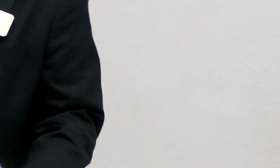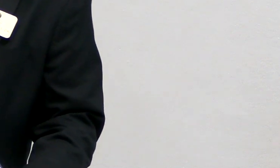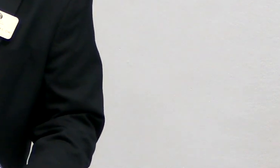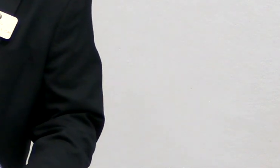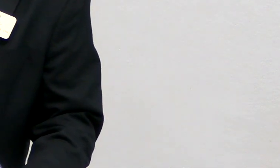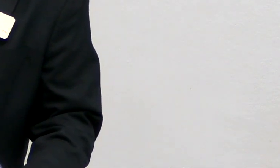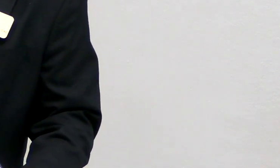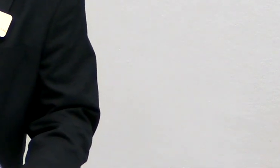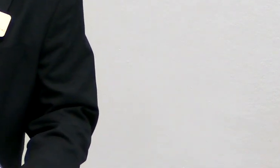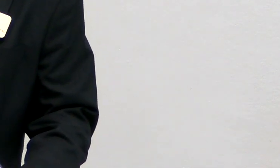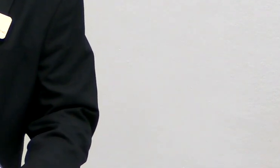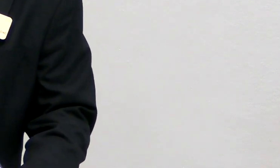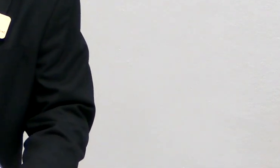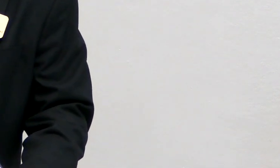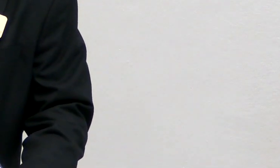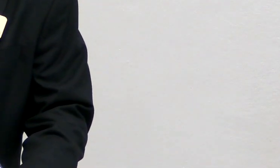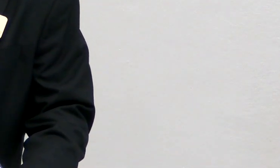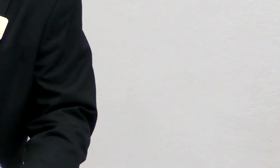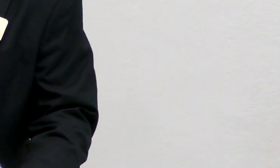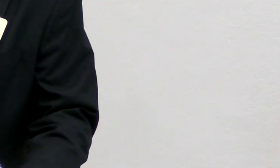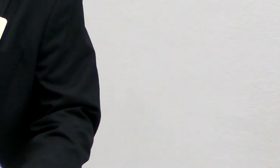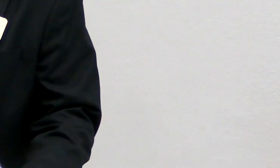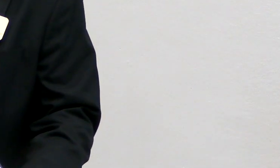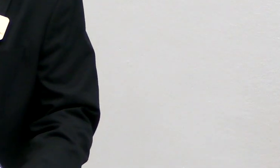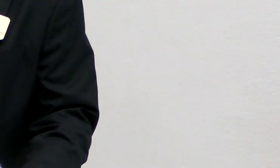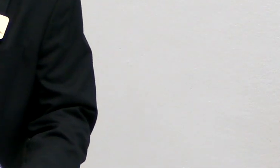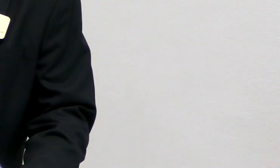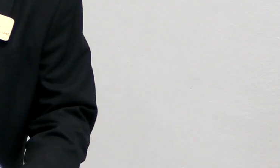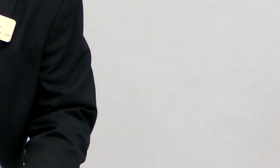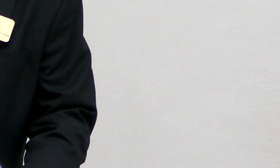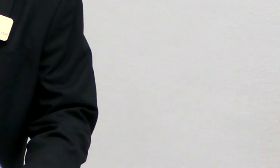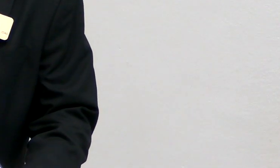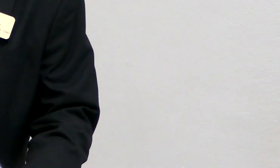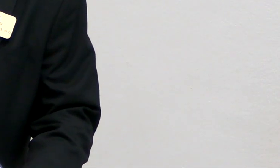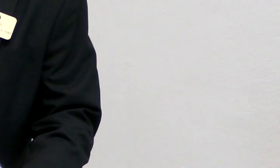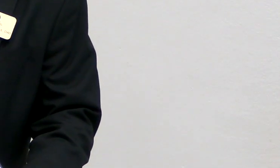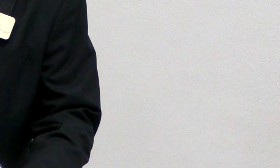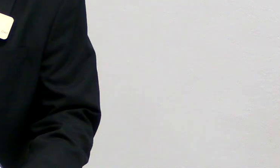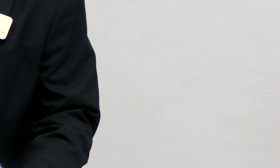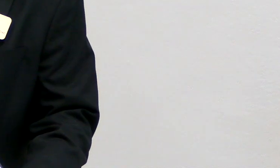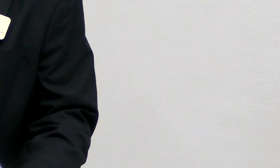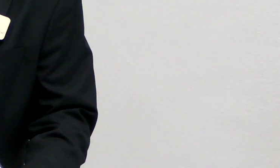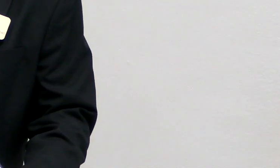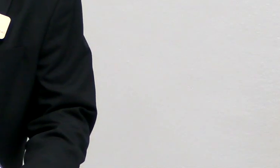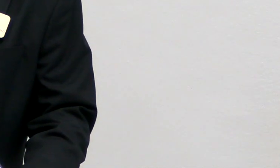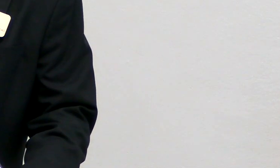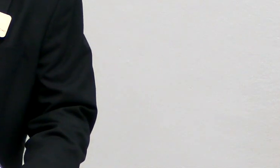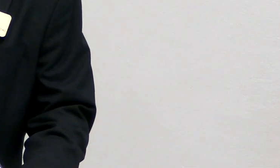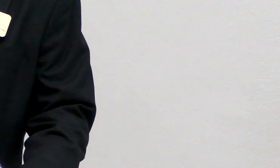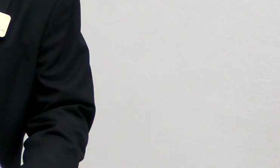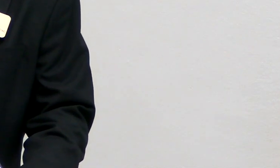Okay, so we have Schaumburg, we have Hoffman Estates. Those are the 2 we know, right? Elk Grove,